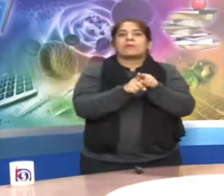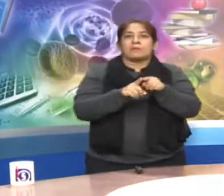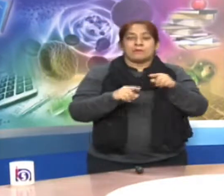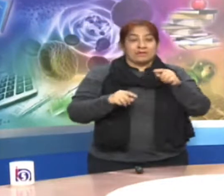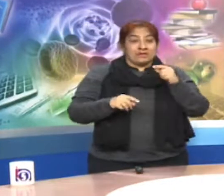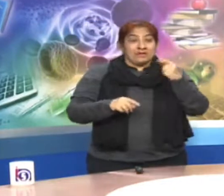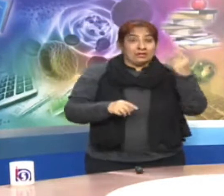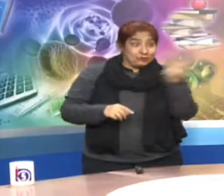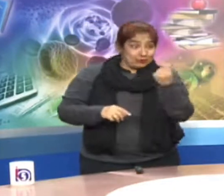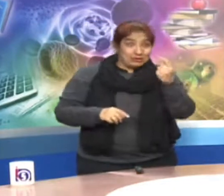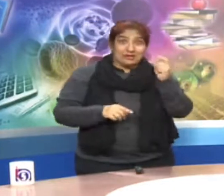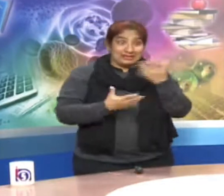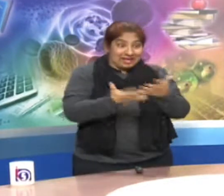What does it mean?